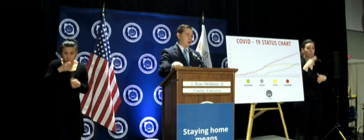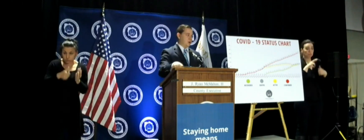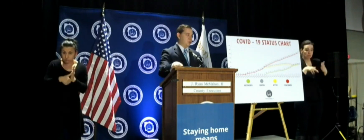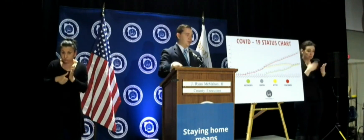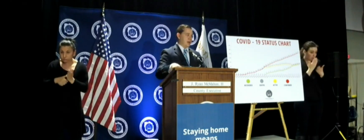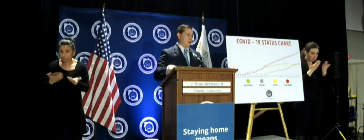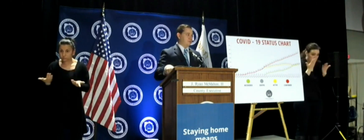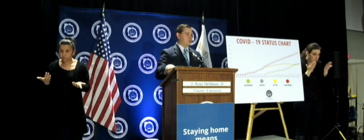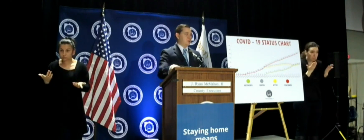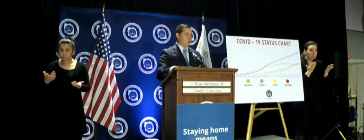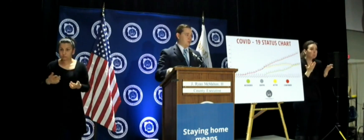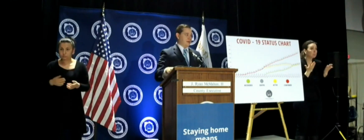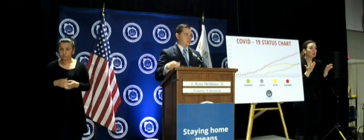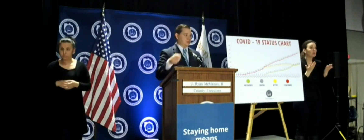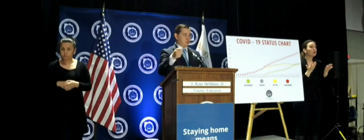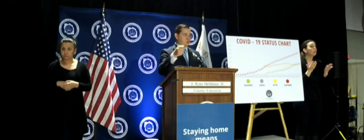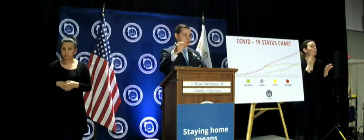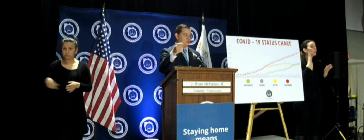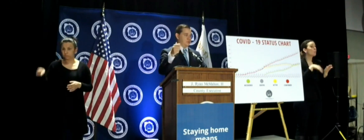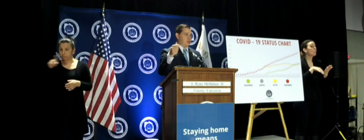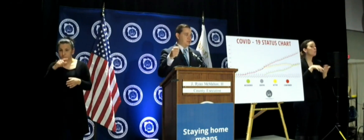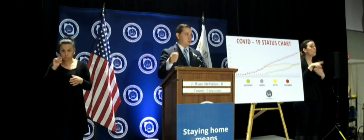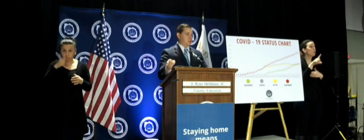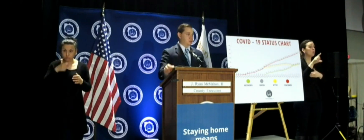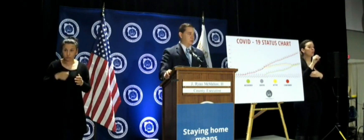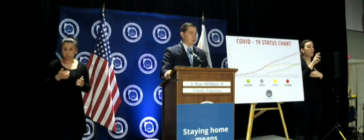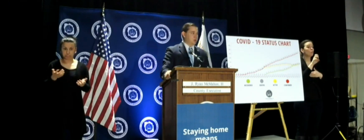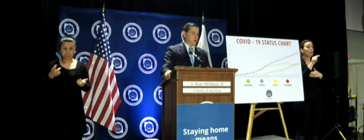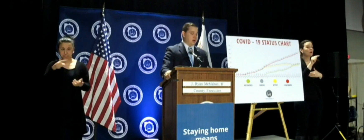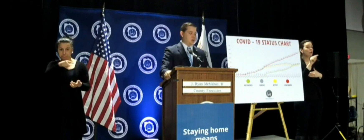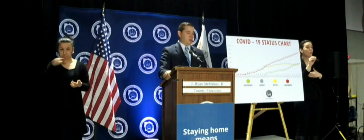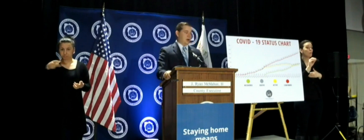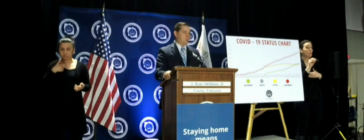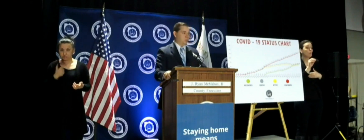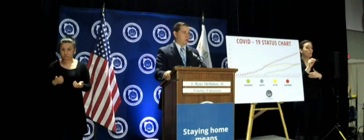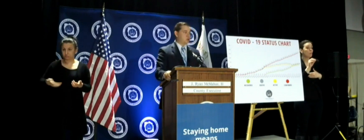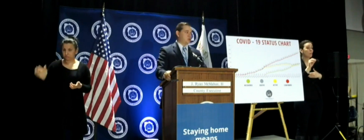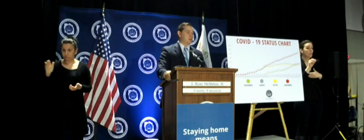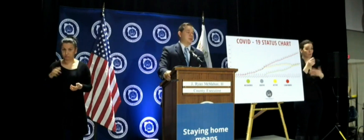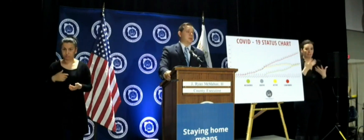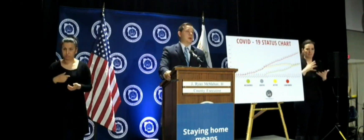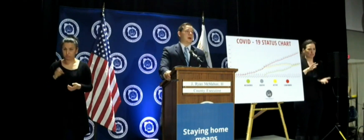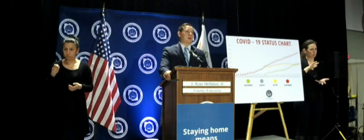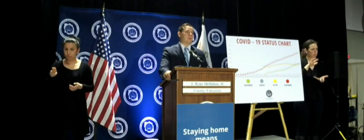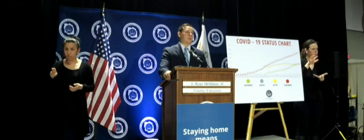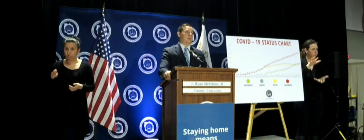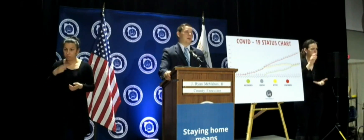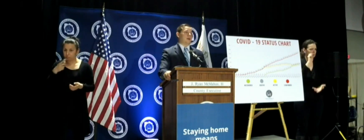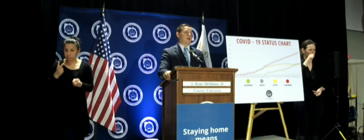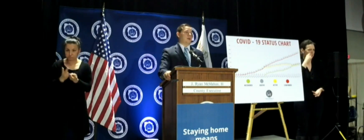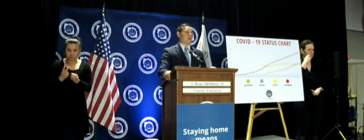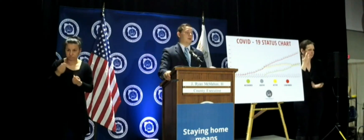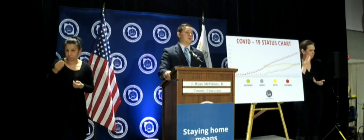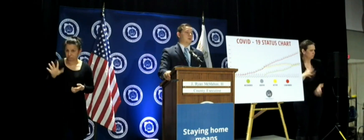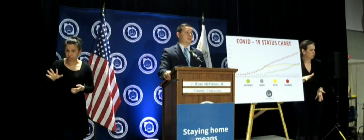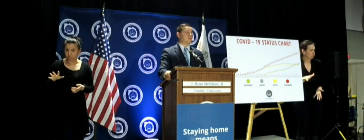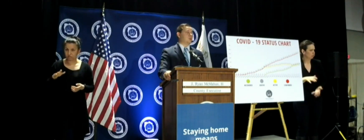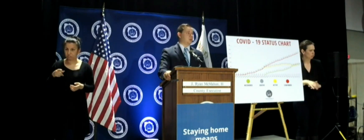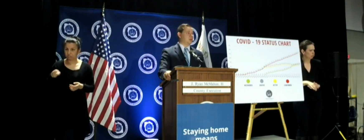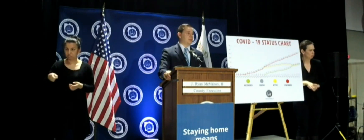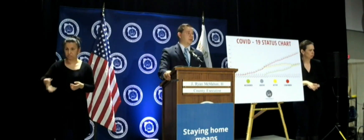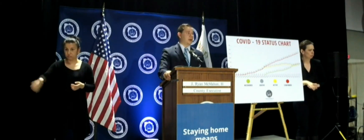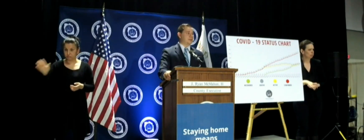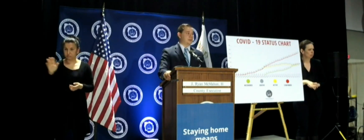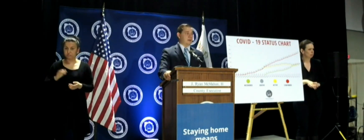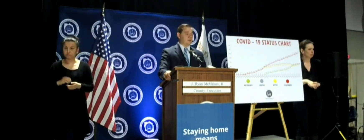to Loretto. They have capacity to go do different testing within their own operation, and so that's something